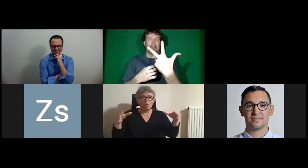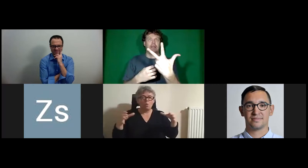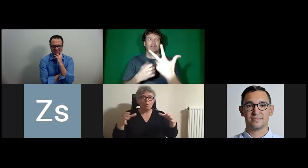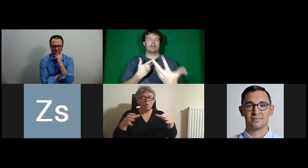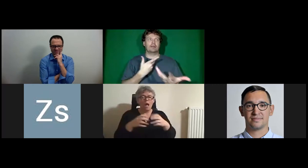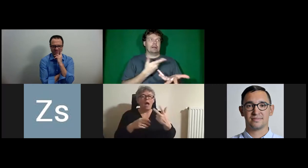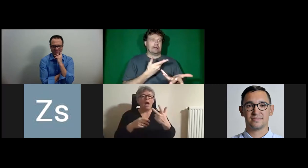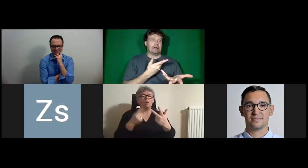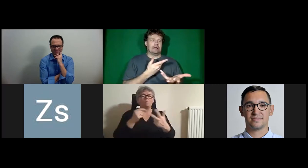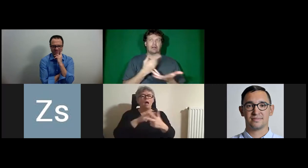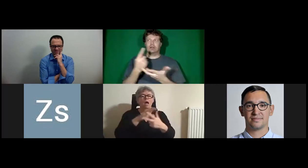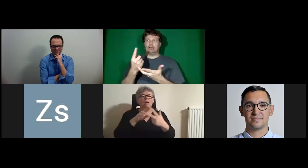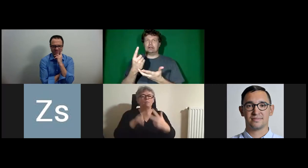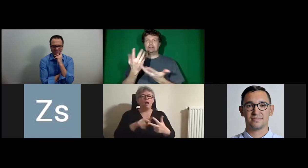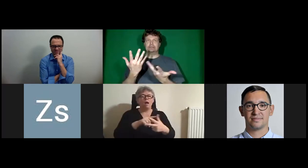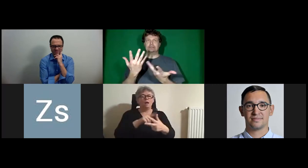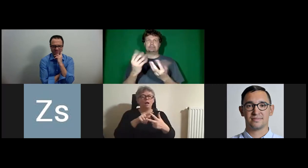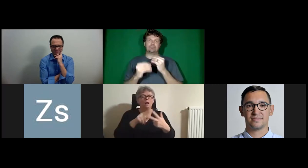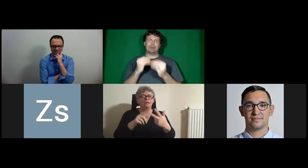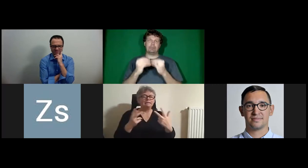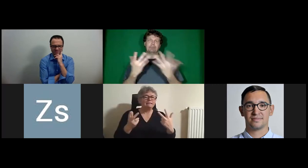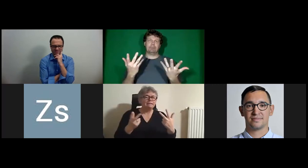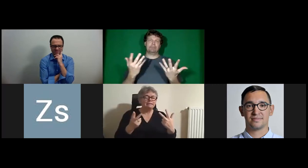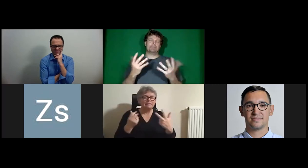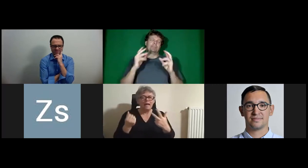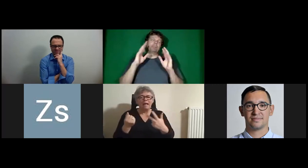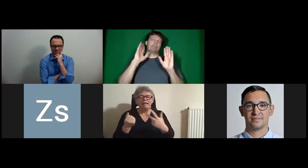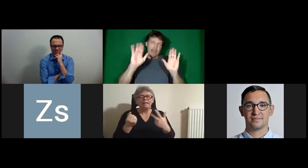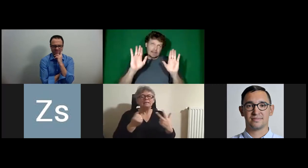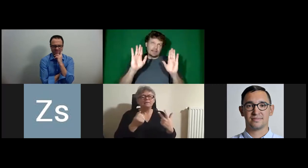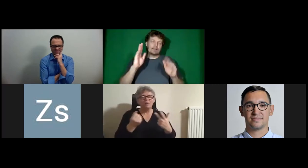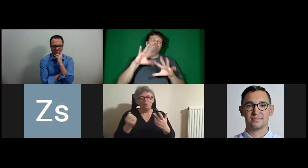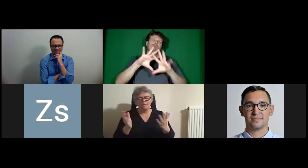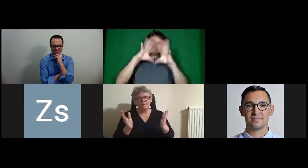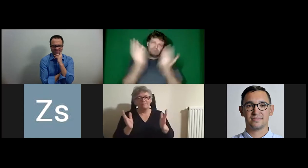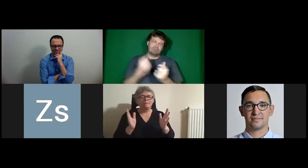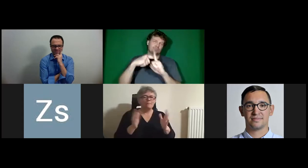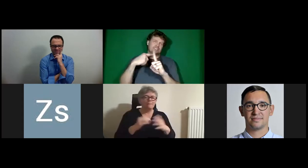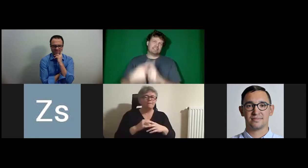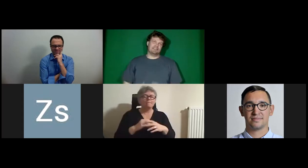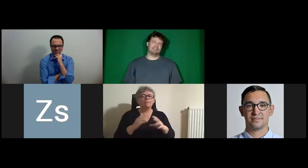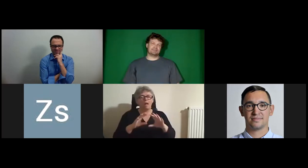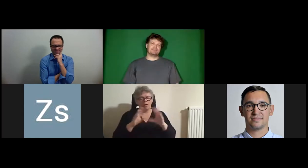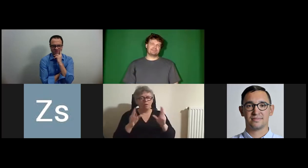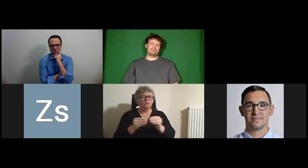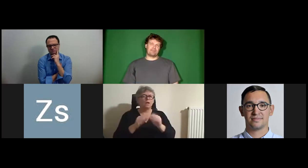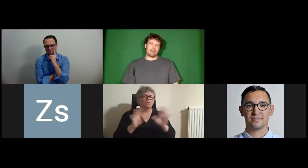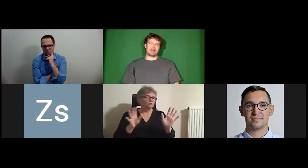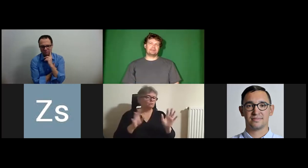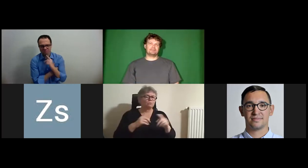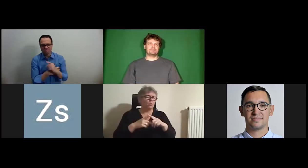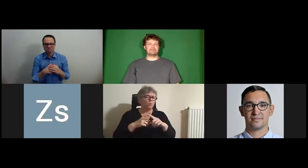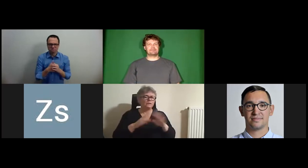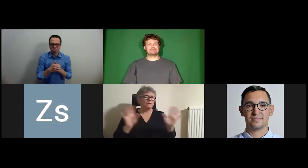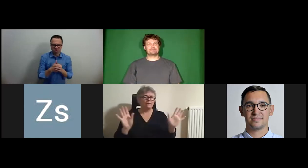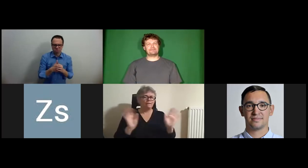really not happy about it. So when I made it to the semifinals, that was quite an issue. But that